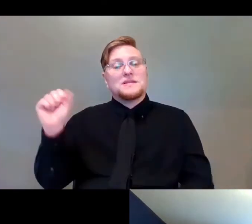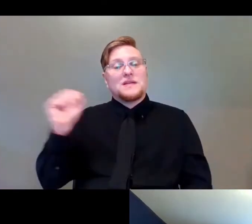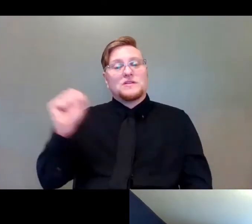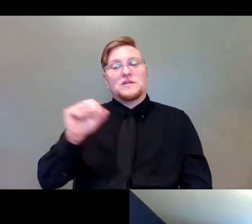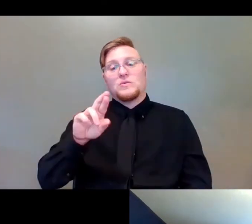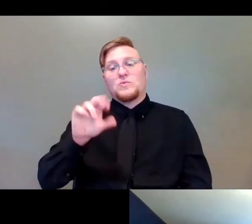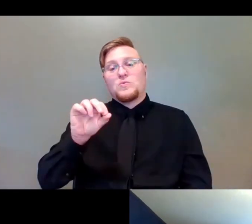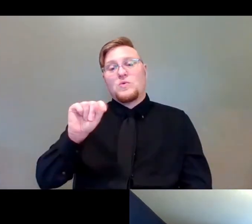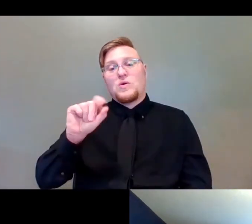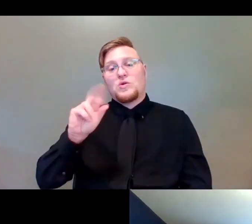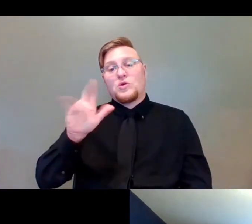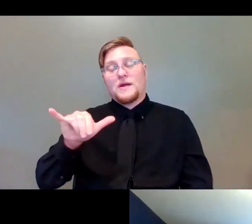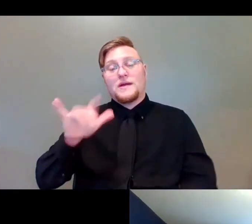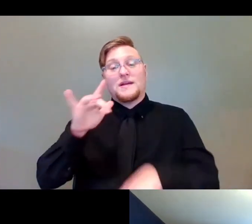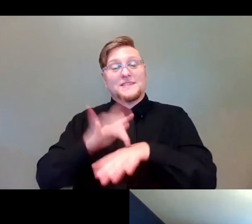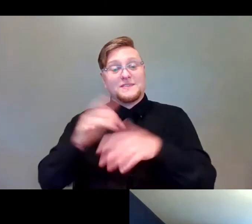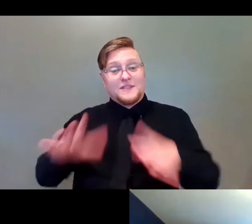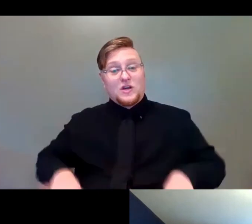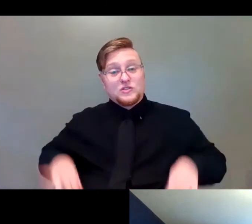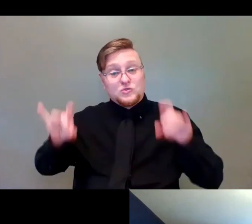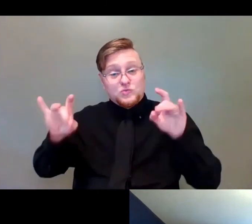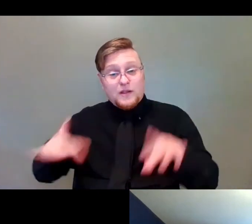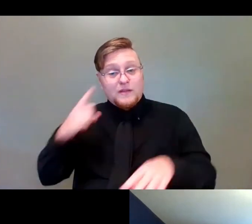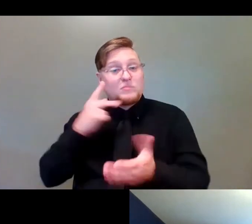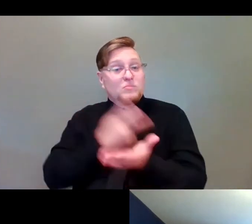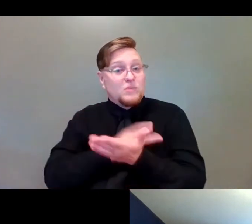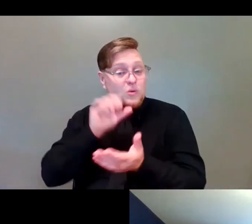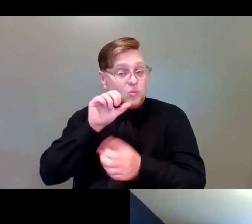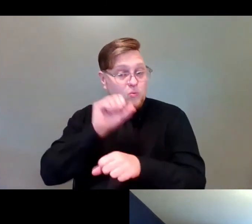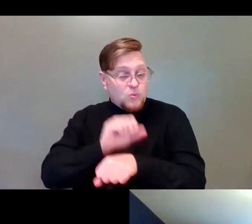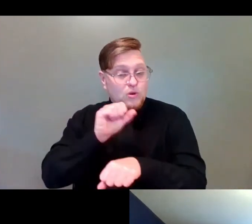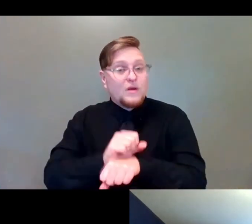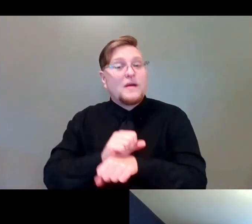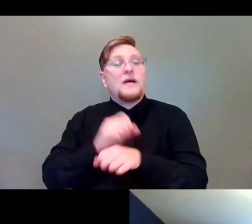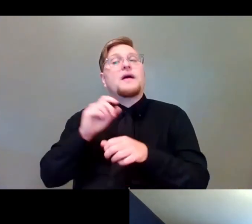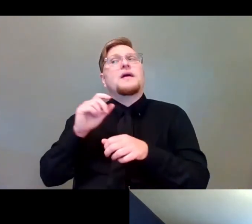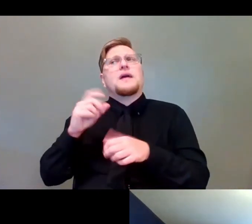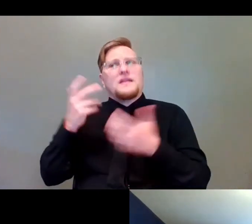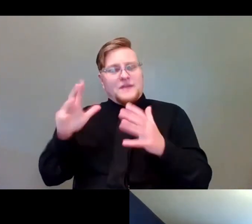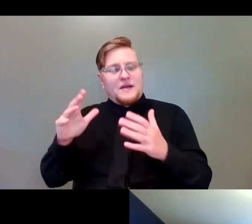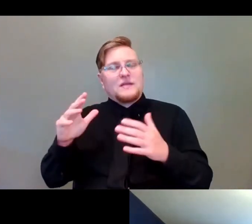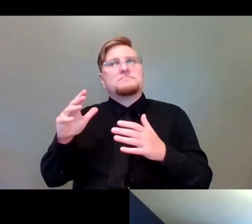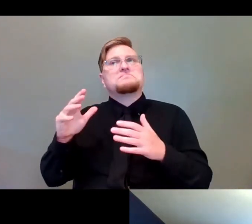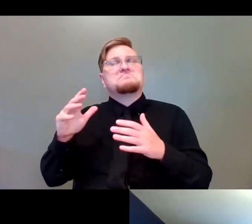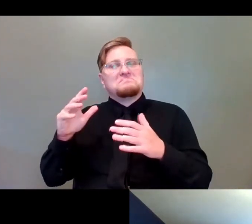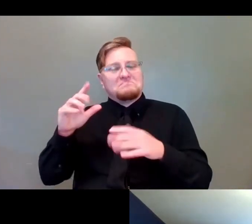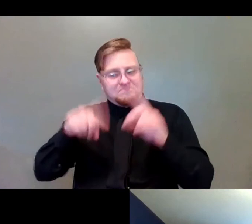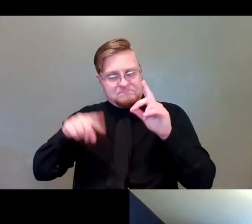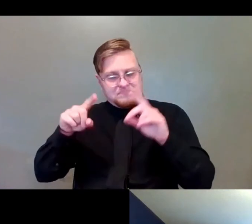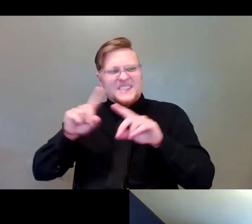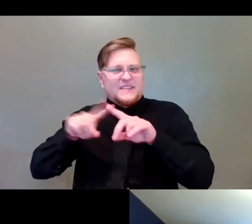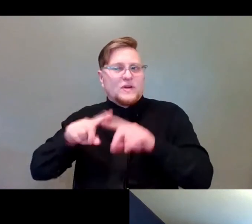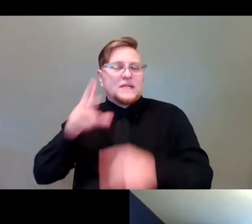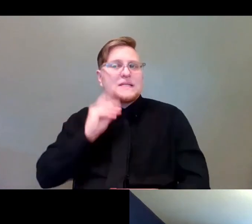there for my graduate work. And then I graduated from the University of Oregon with my master's. And the thing that I